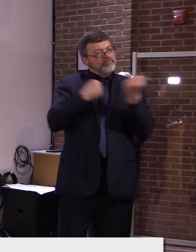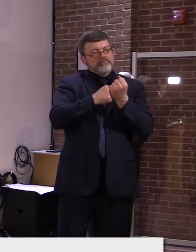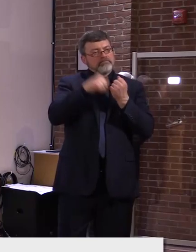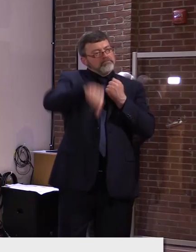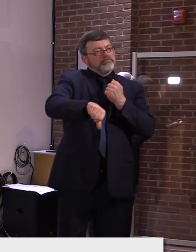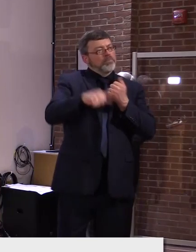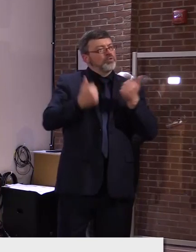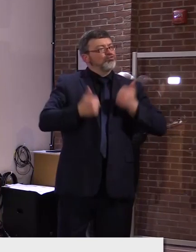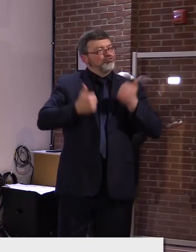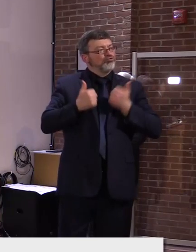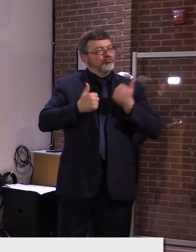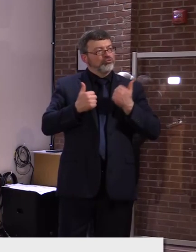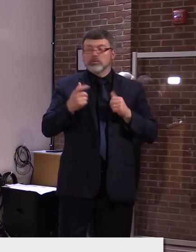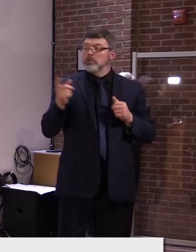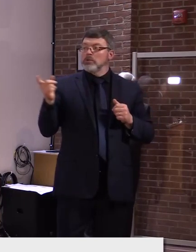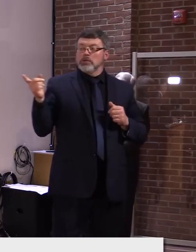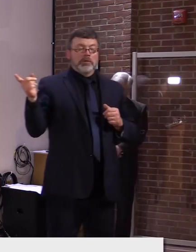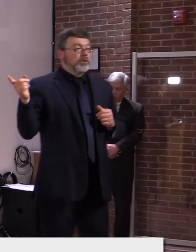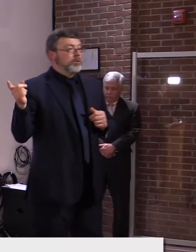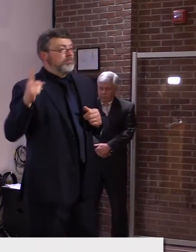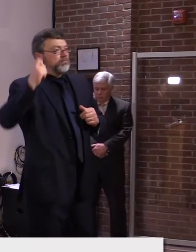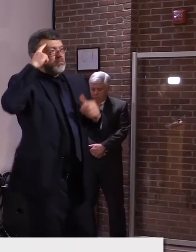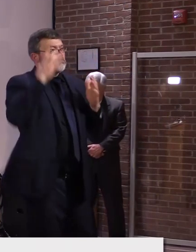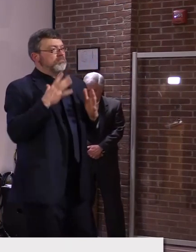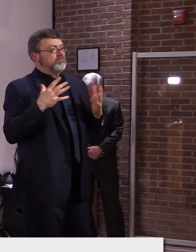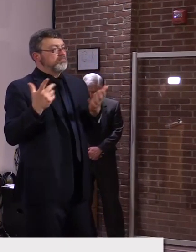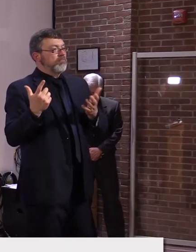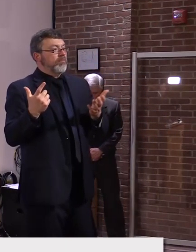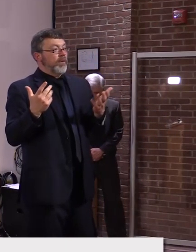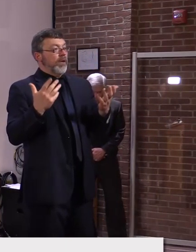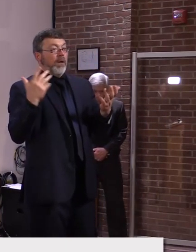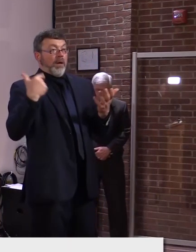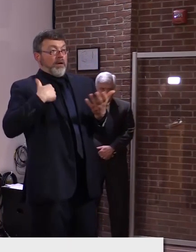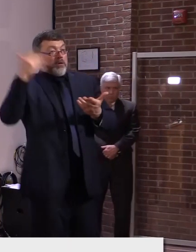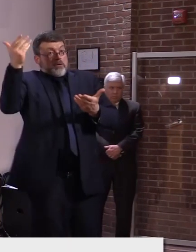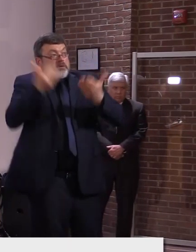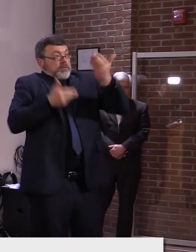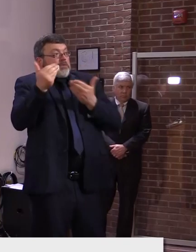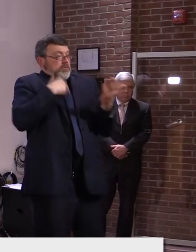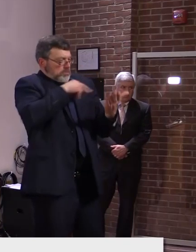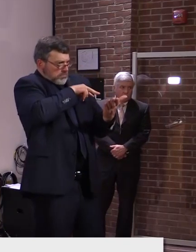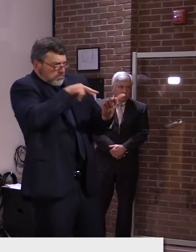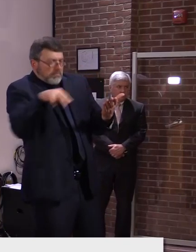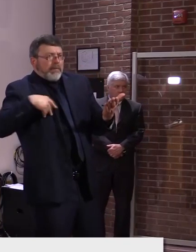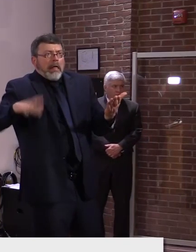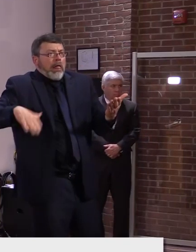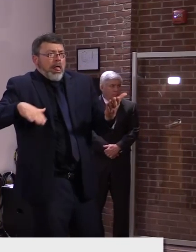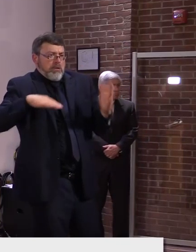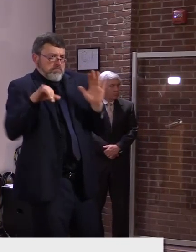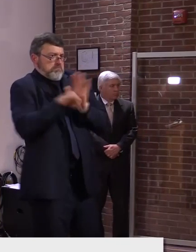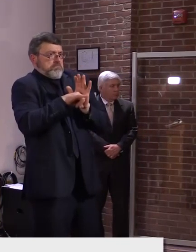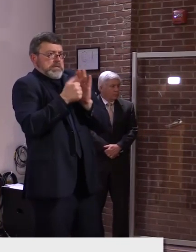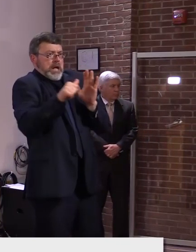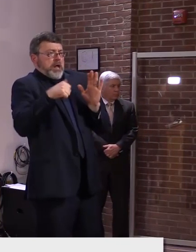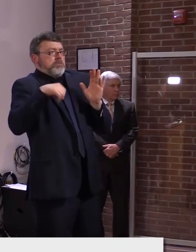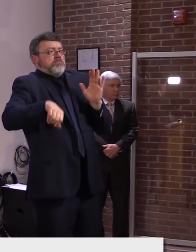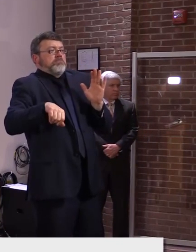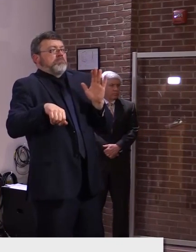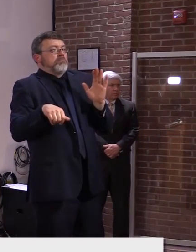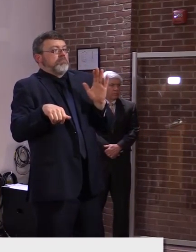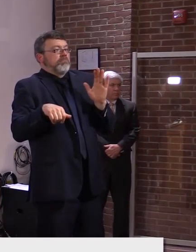everything that is coming our way at this point. There are still some bills that could pass today